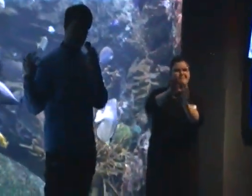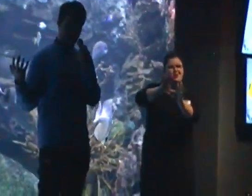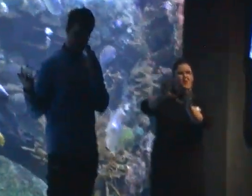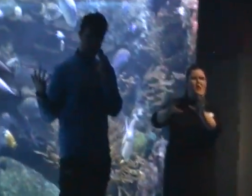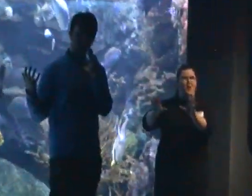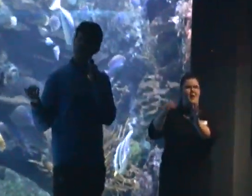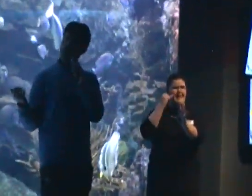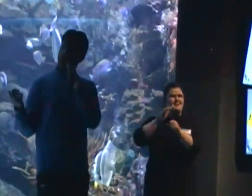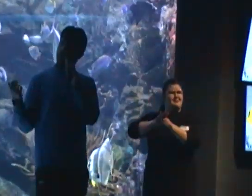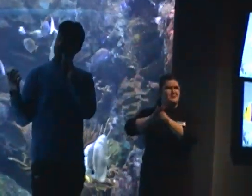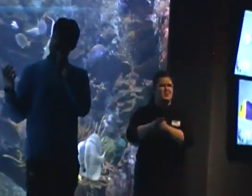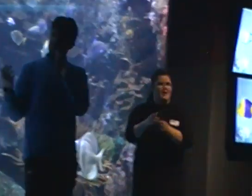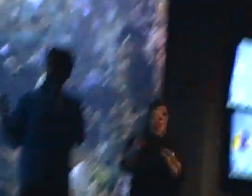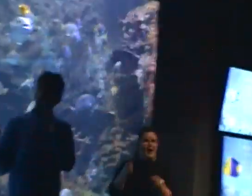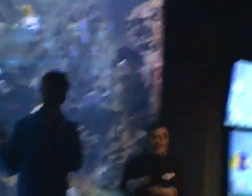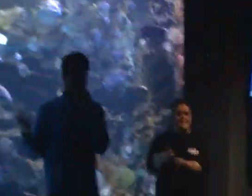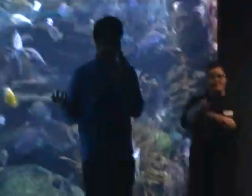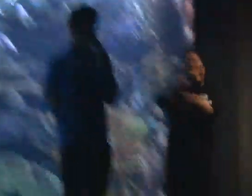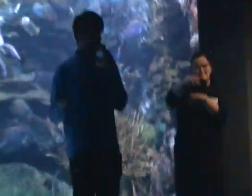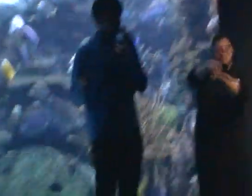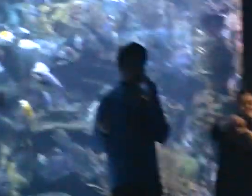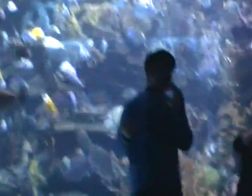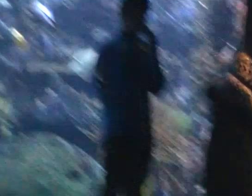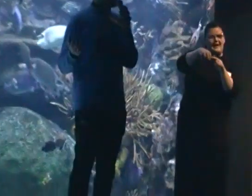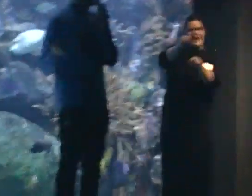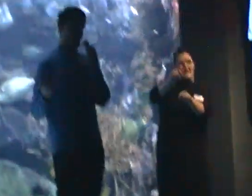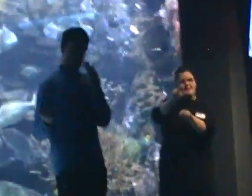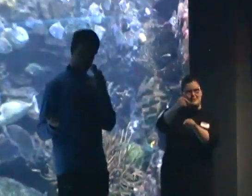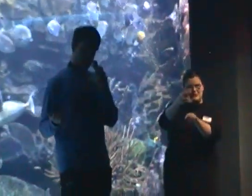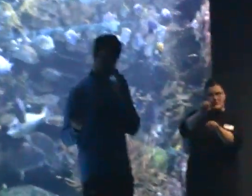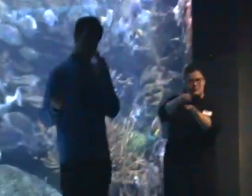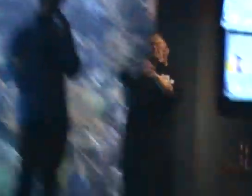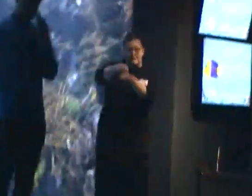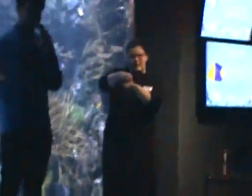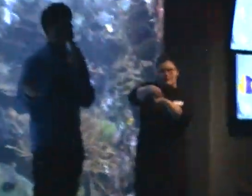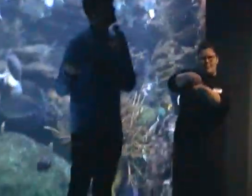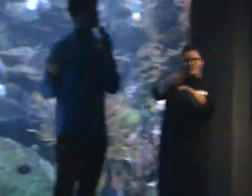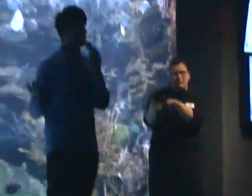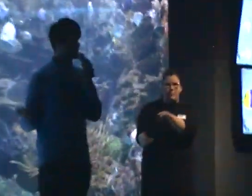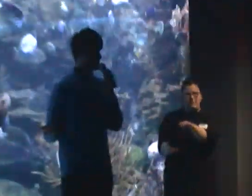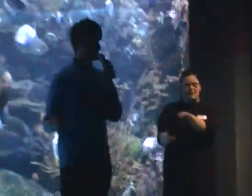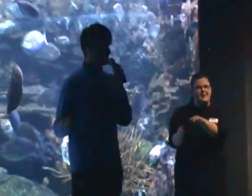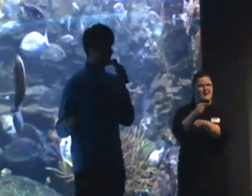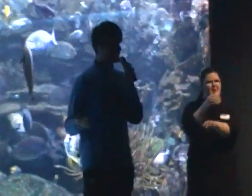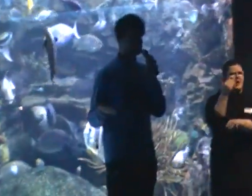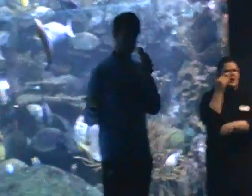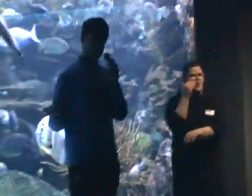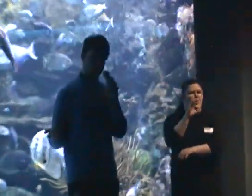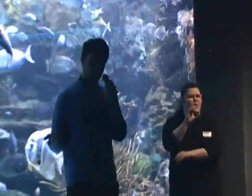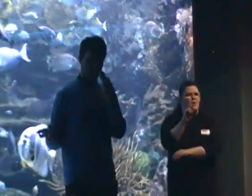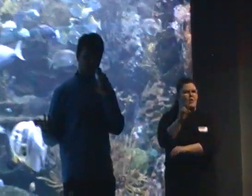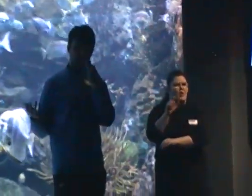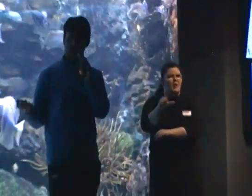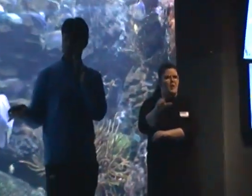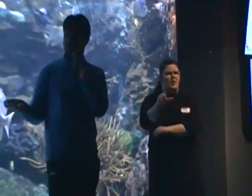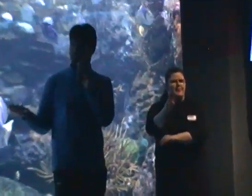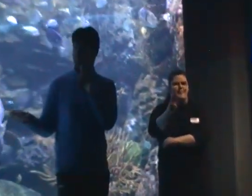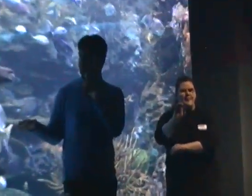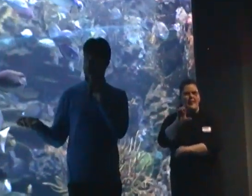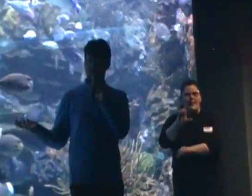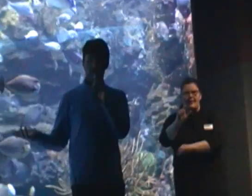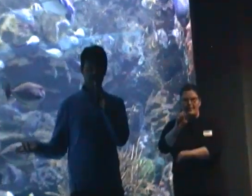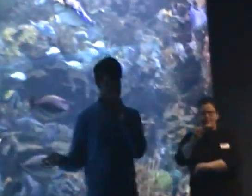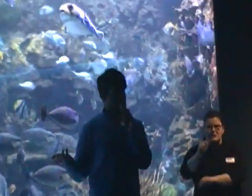that lives on its body. So anybody here has ever heard of coral bleaching? That's essentially what that